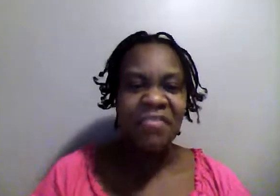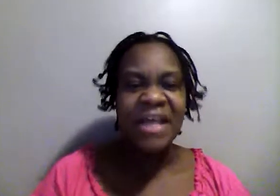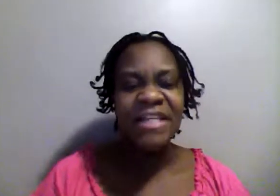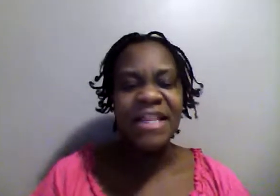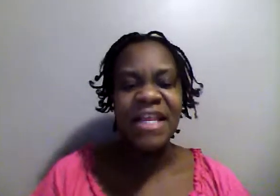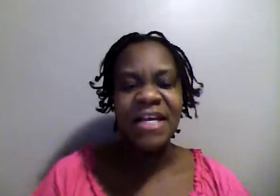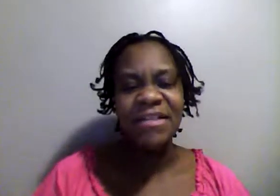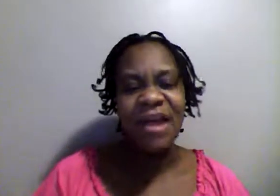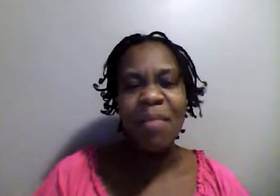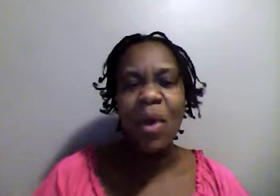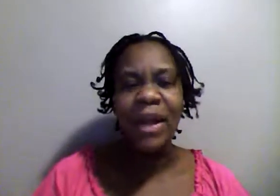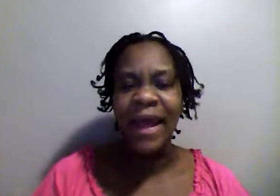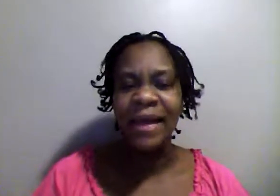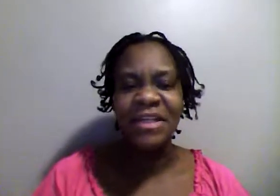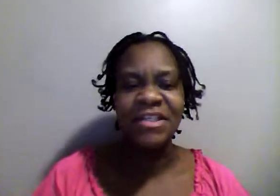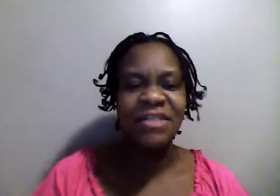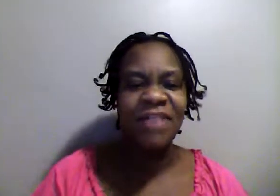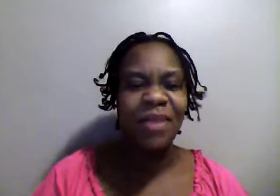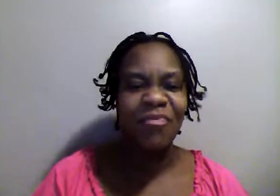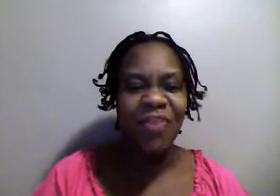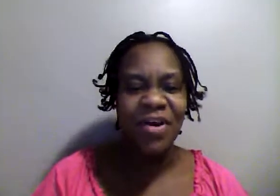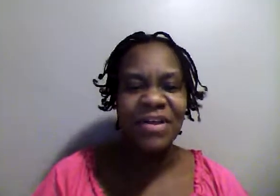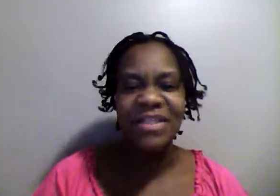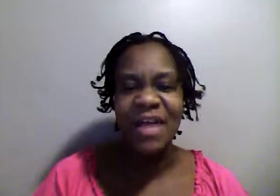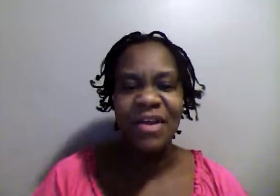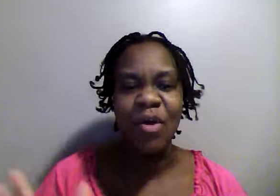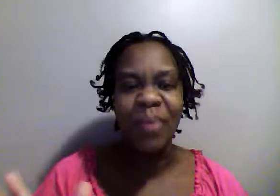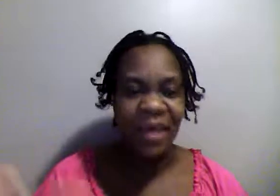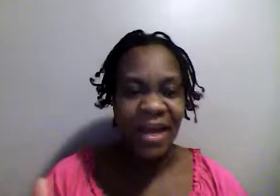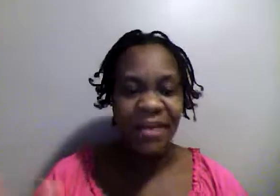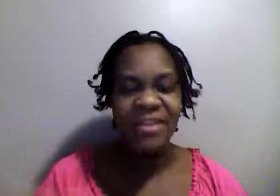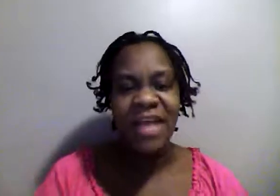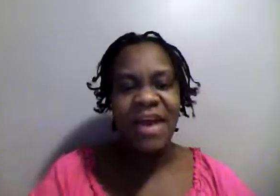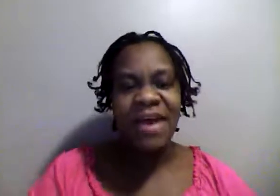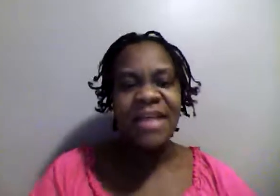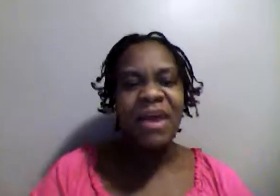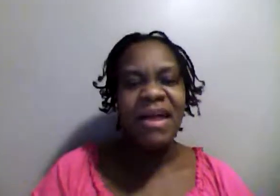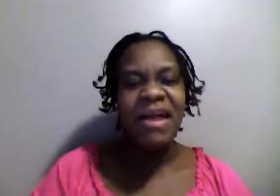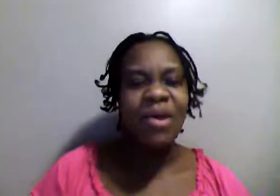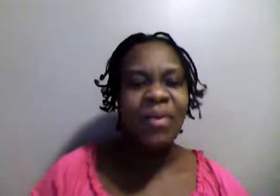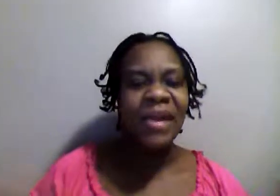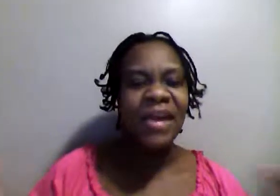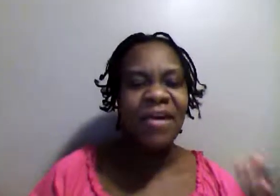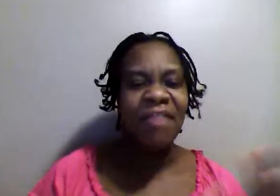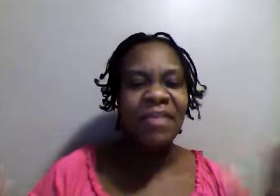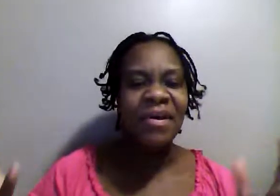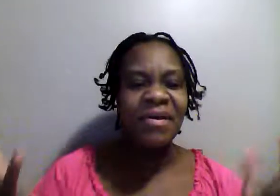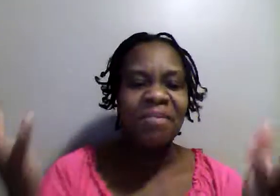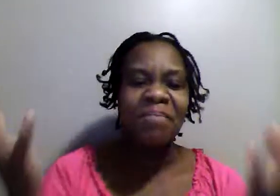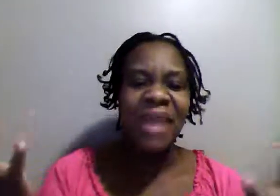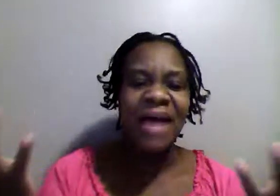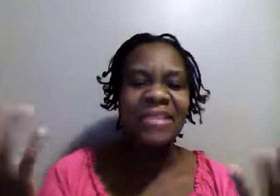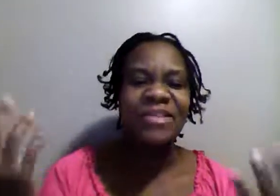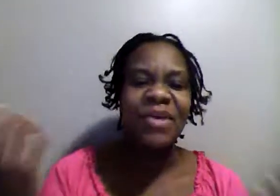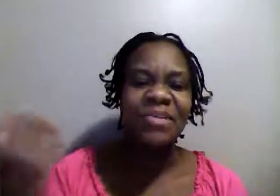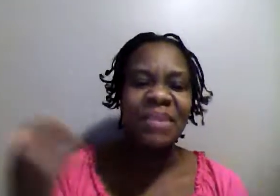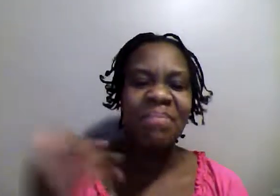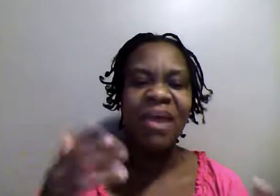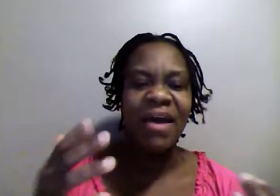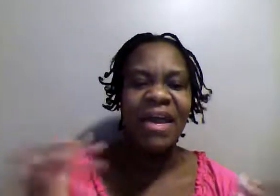reason these are more likely to develop fungus than the upper layers is because the upper layer of the plant is going to be blocking